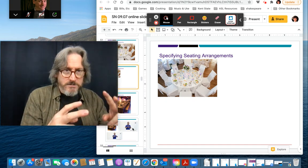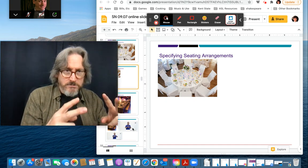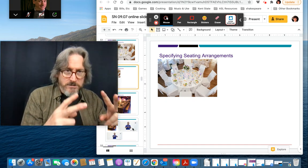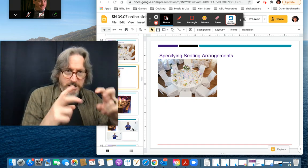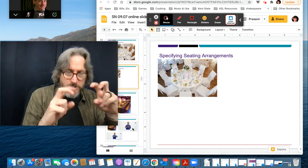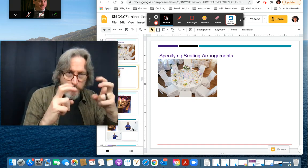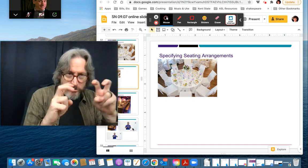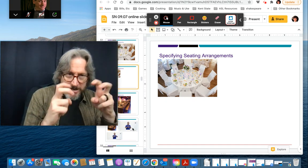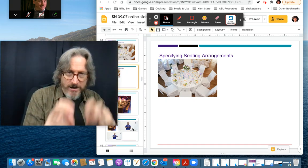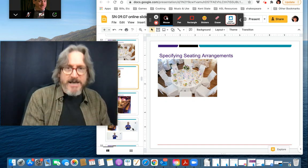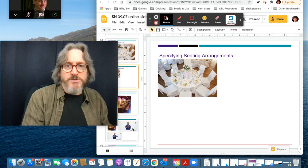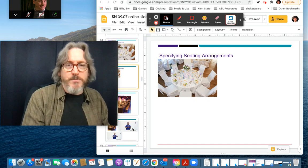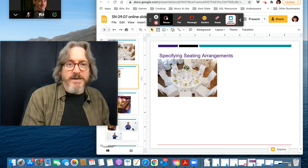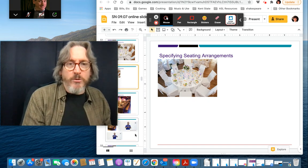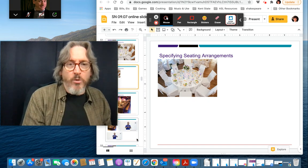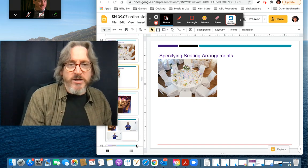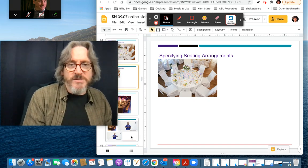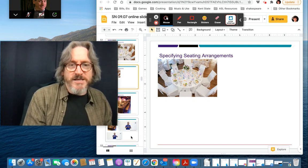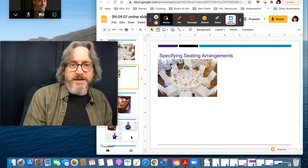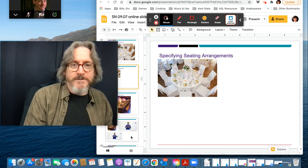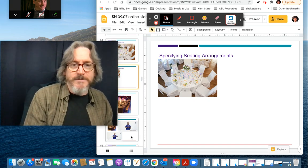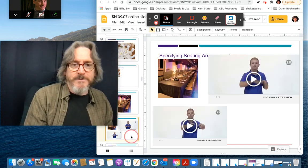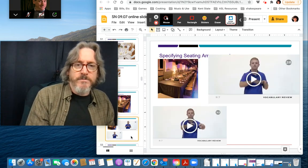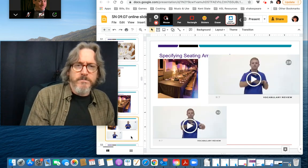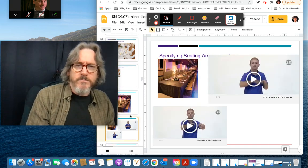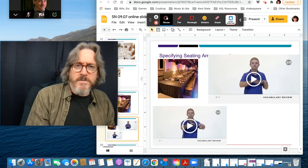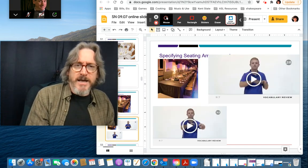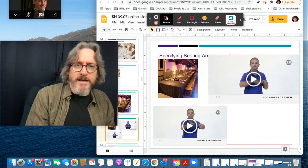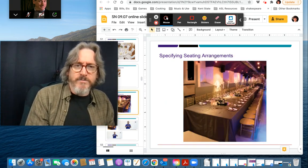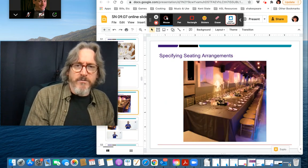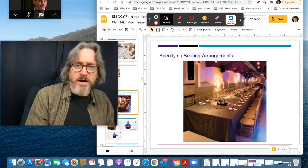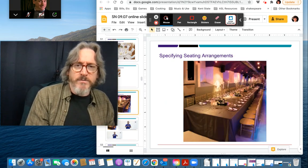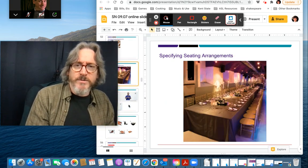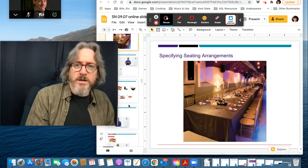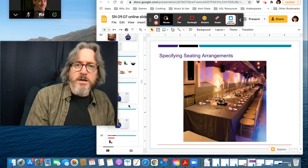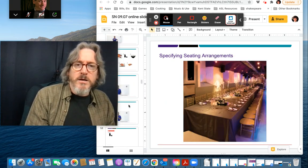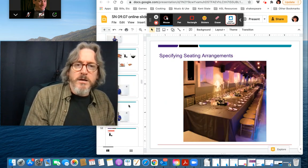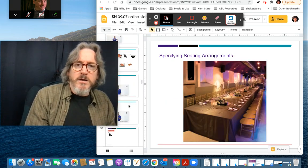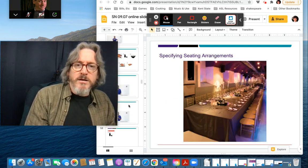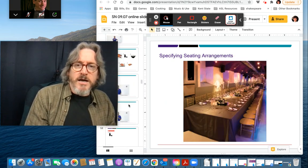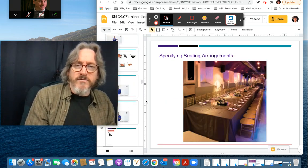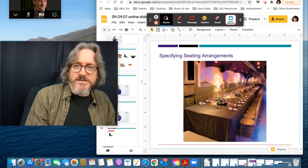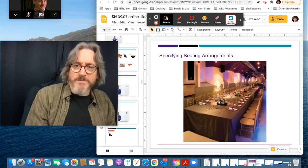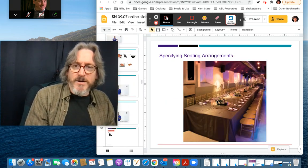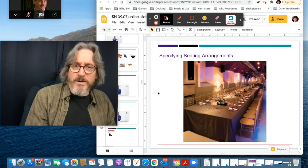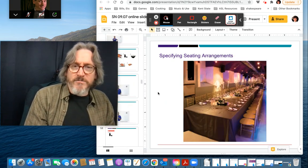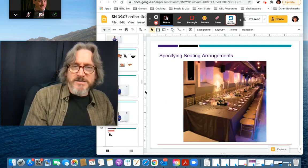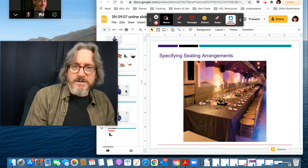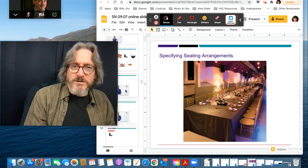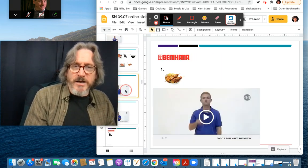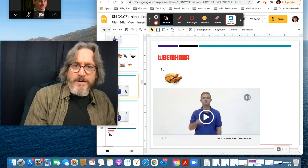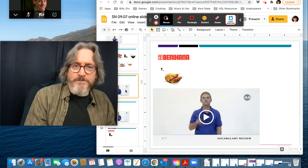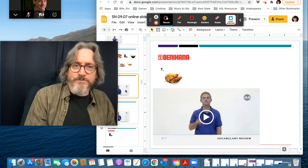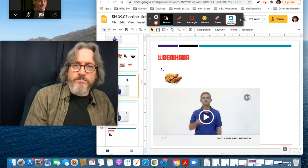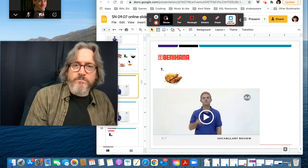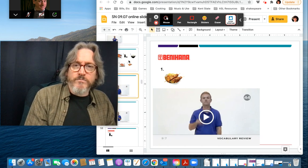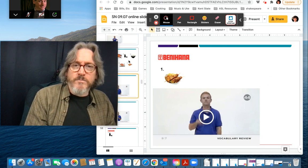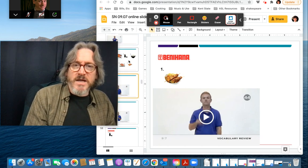it and let your hands be what you see. Right. Kind of looks like my wedding reception.